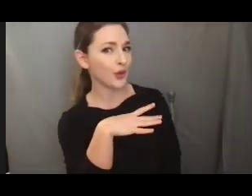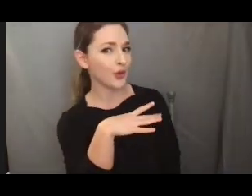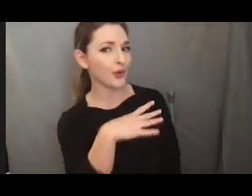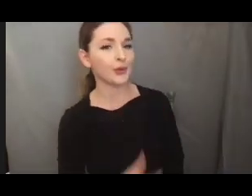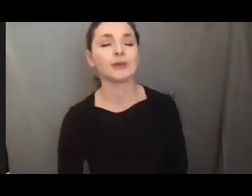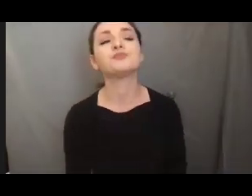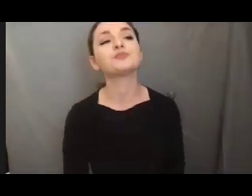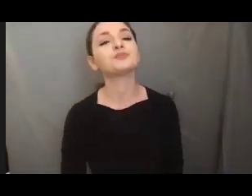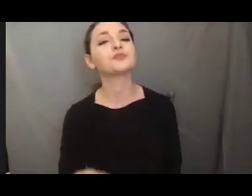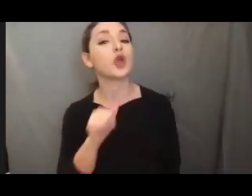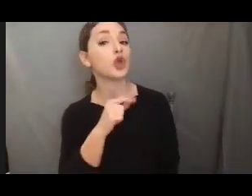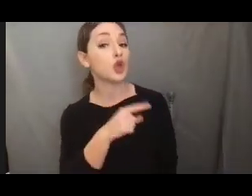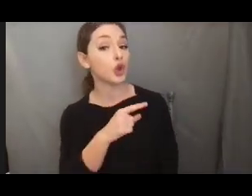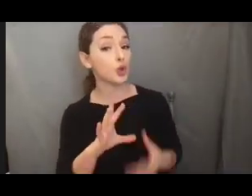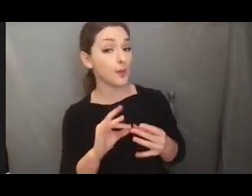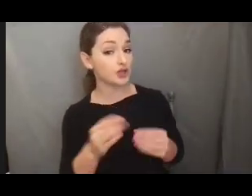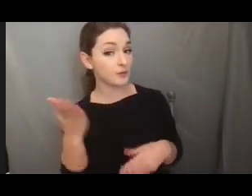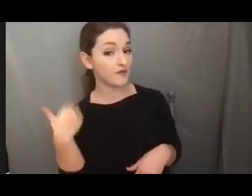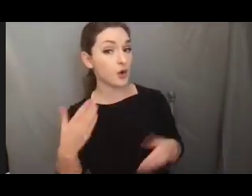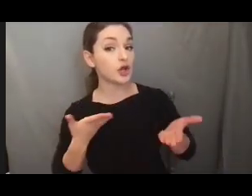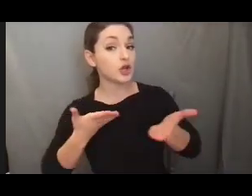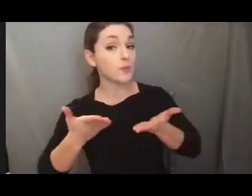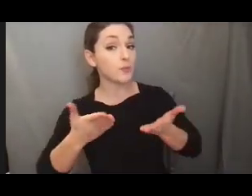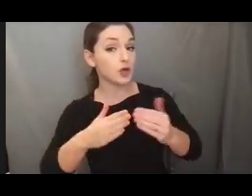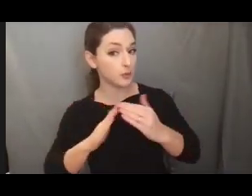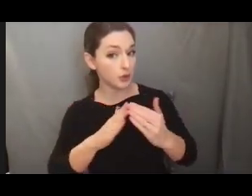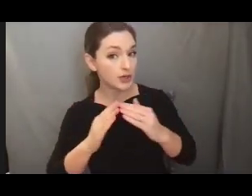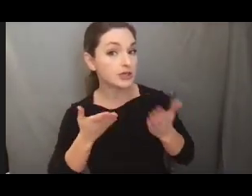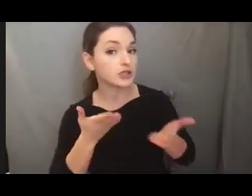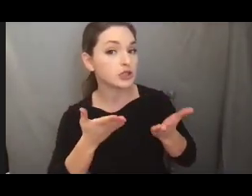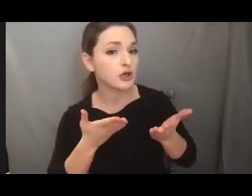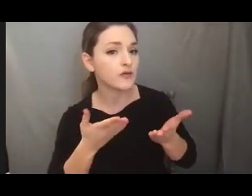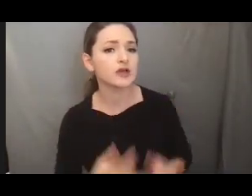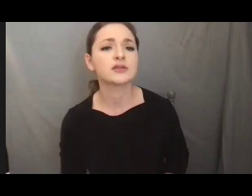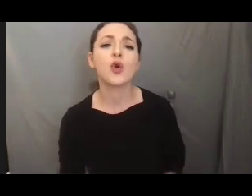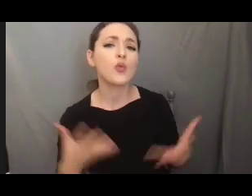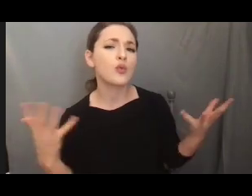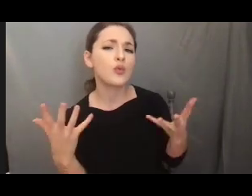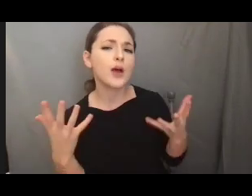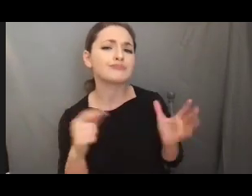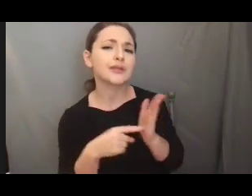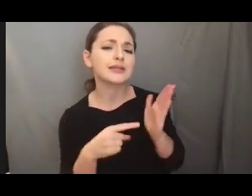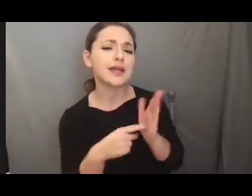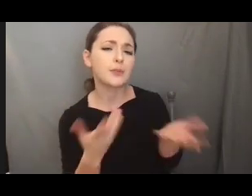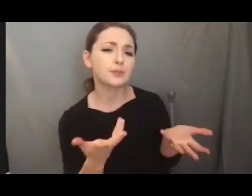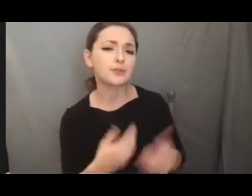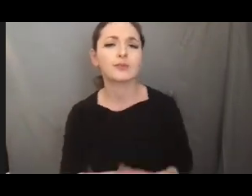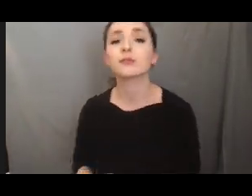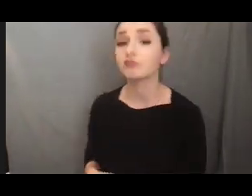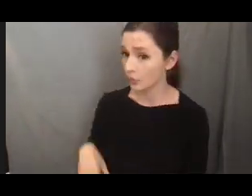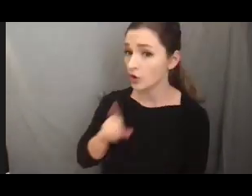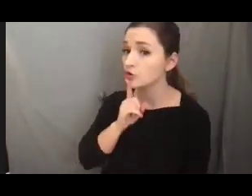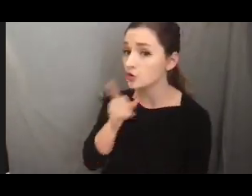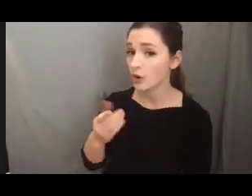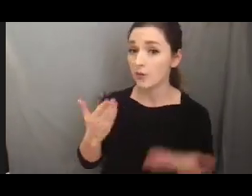So when you mention community service, can Yeah. you explain like what Yeah, are so- some examples of community Sure. service? that So these- they might go to nursing homes,